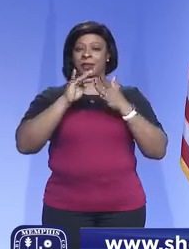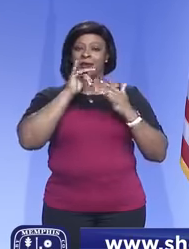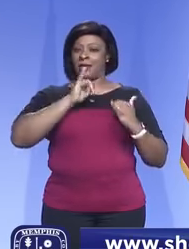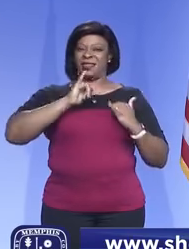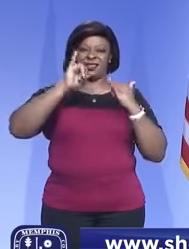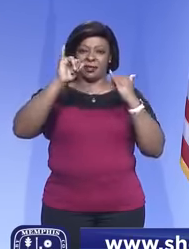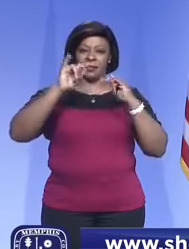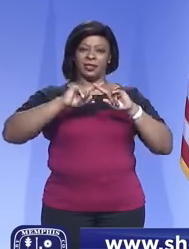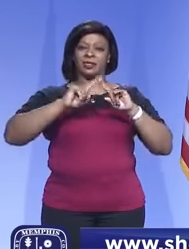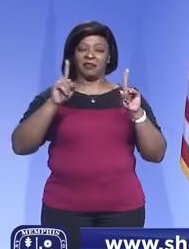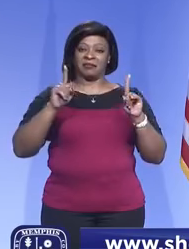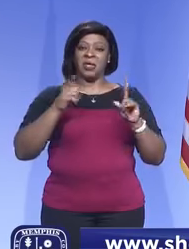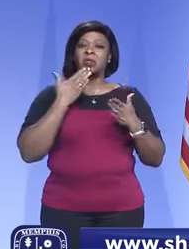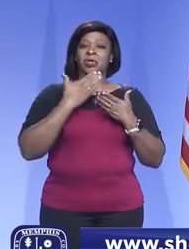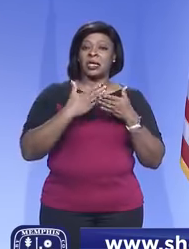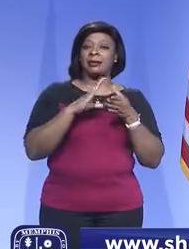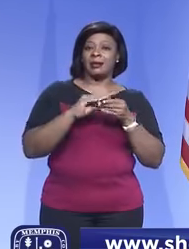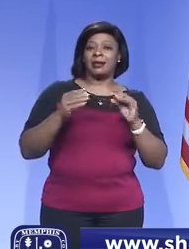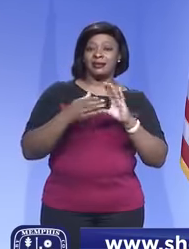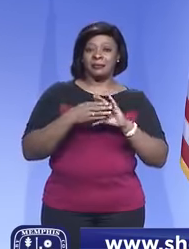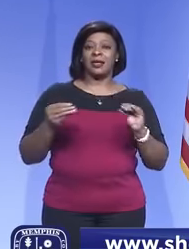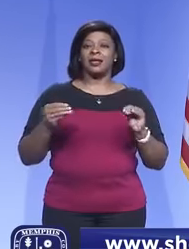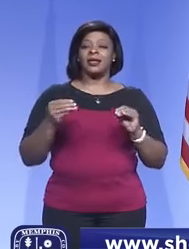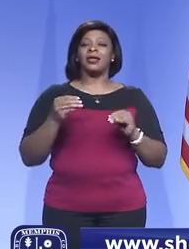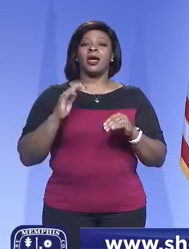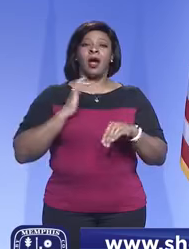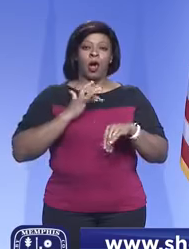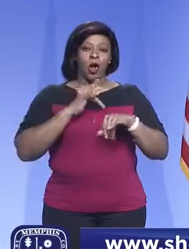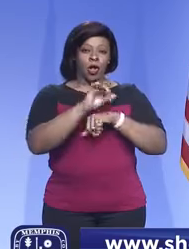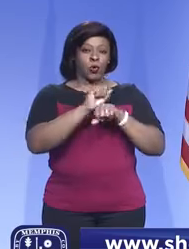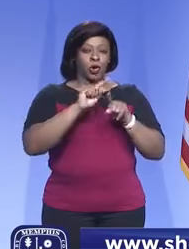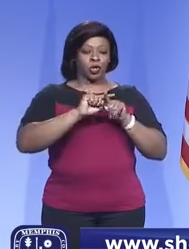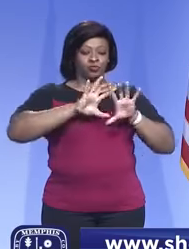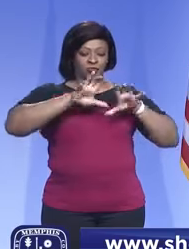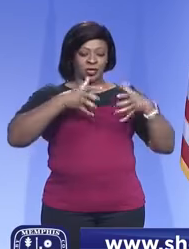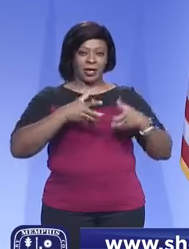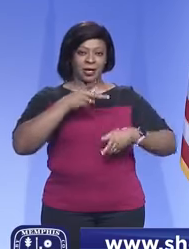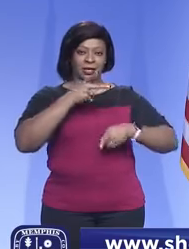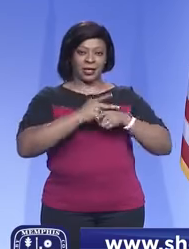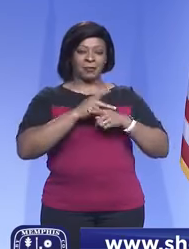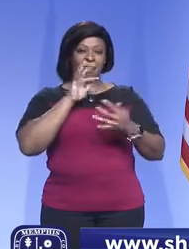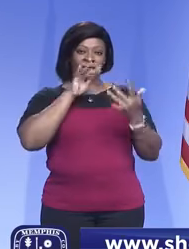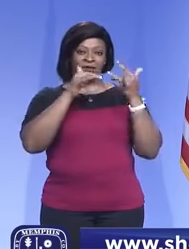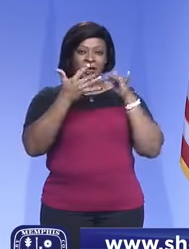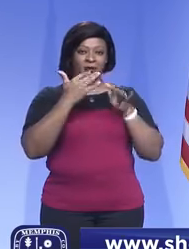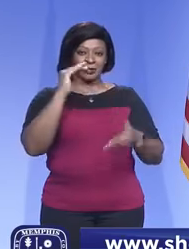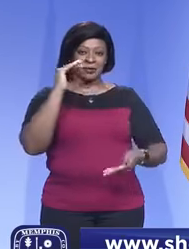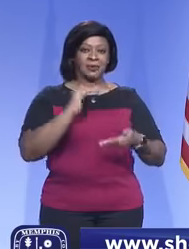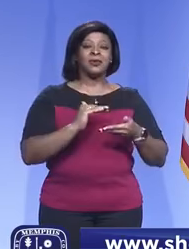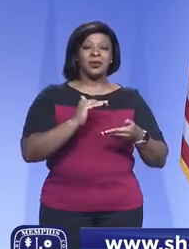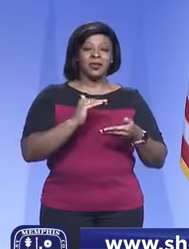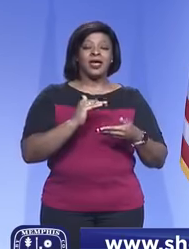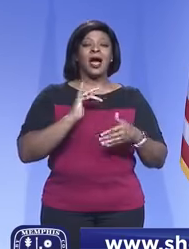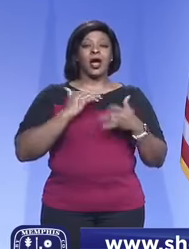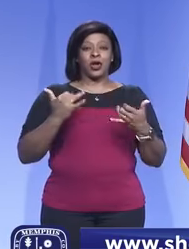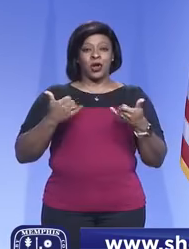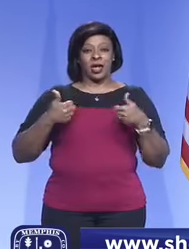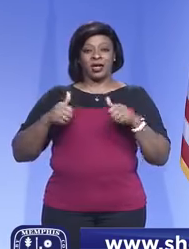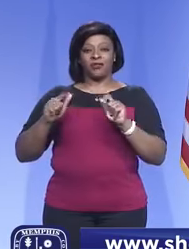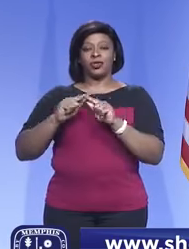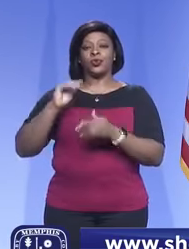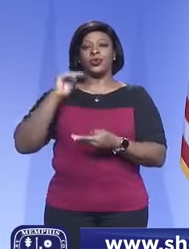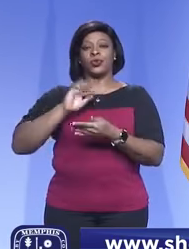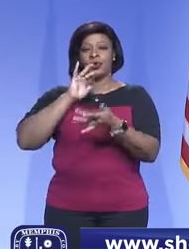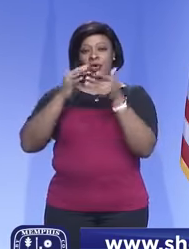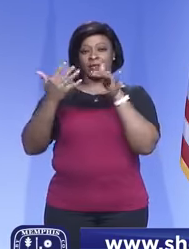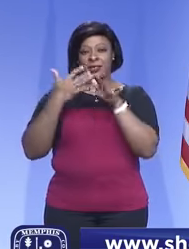that's a testament to all of our early work to contain the virus, but much of the current efforts as well to reduce transmission.